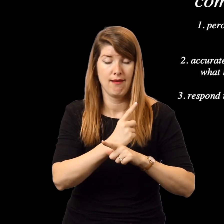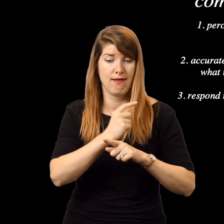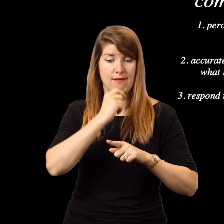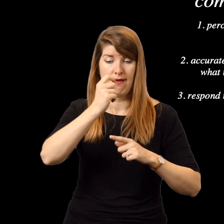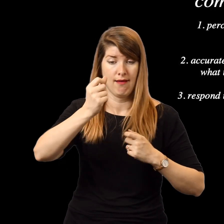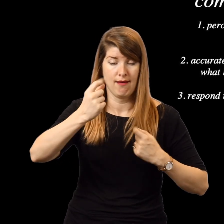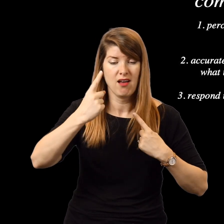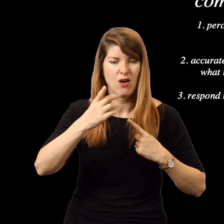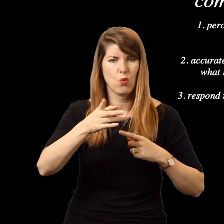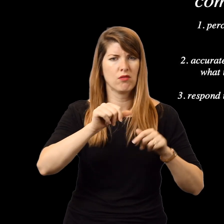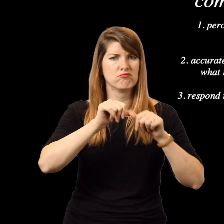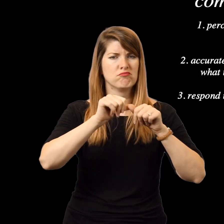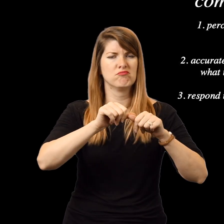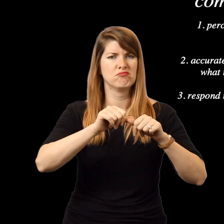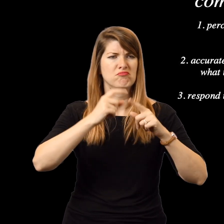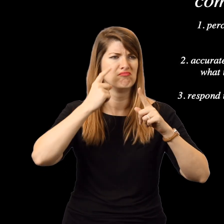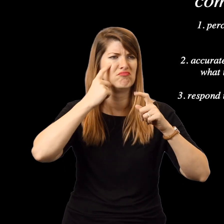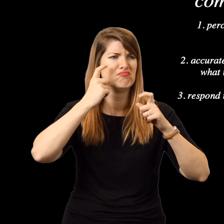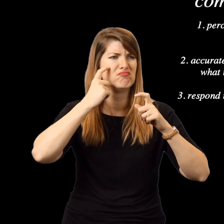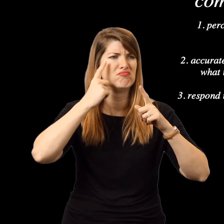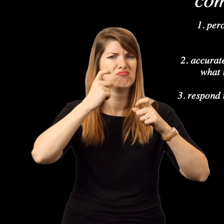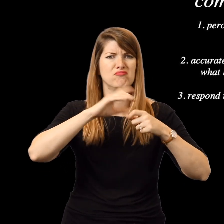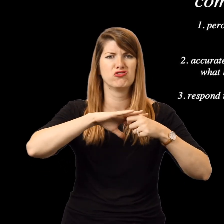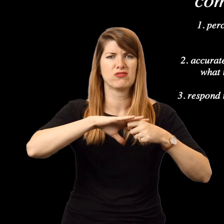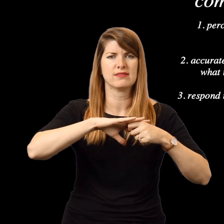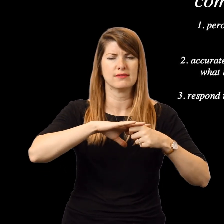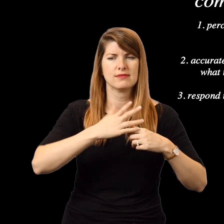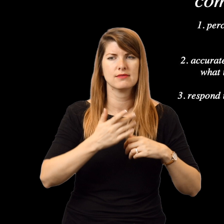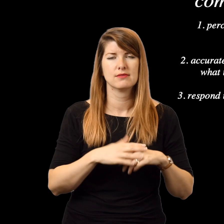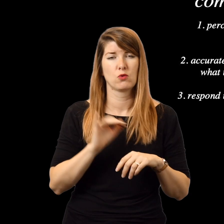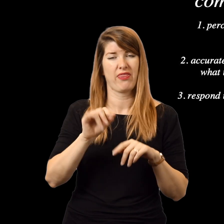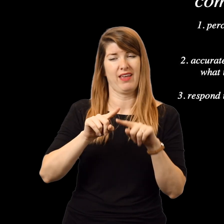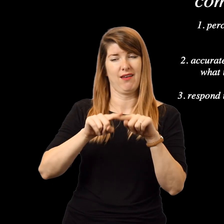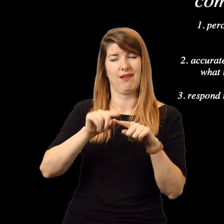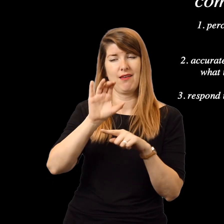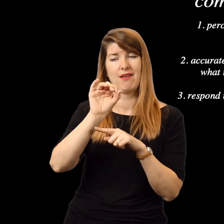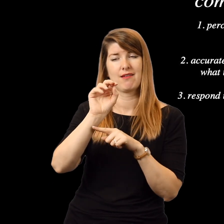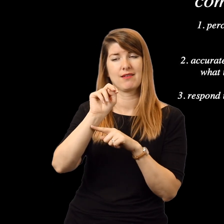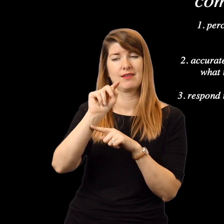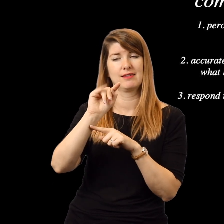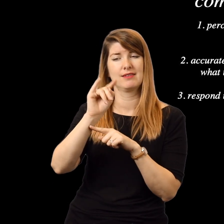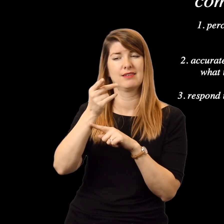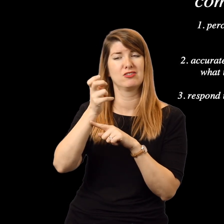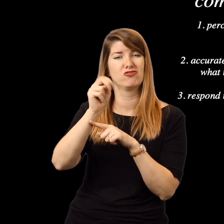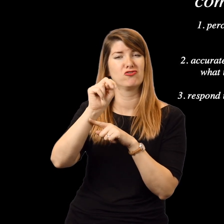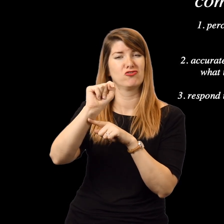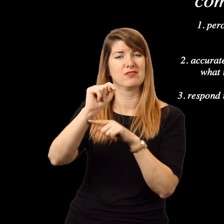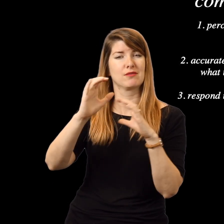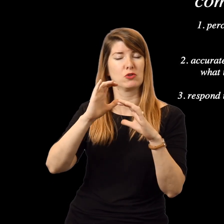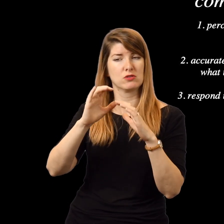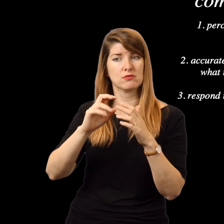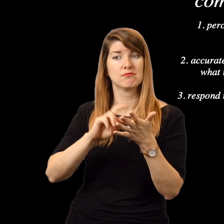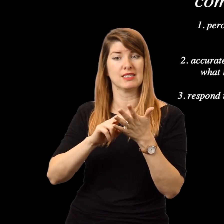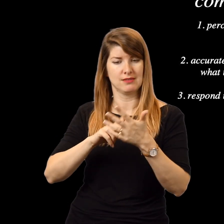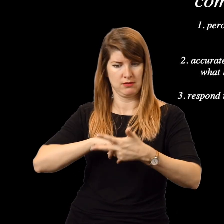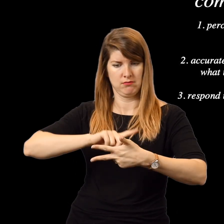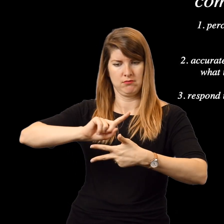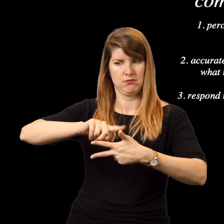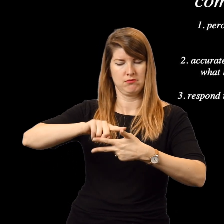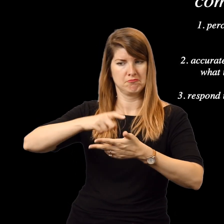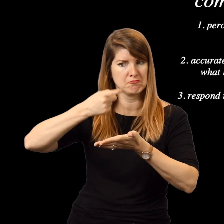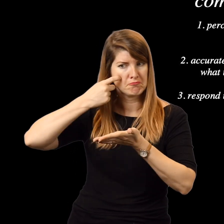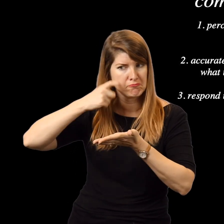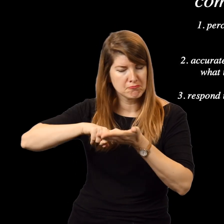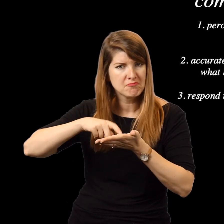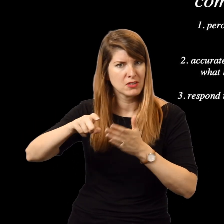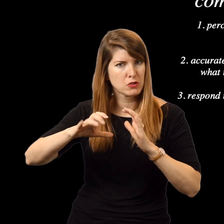respond appropriately and you don't get it, they remain stressed. So contingent communication is the ability to perceive that